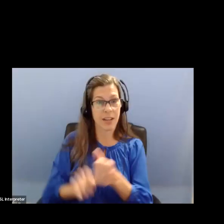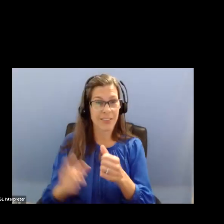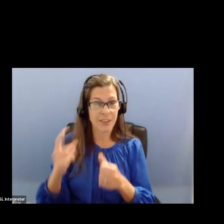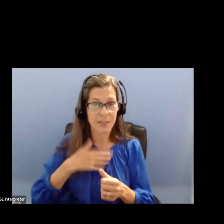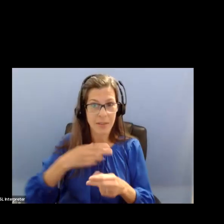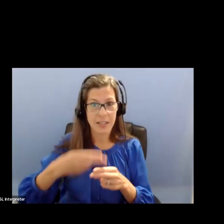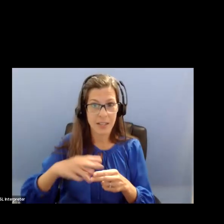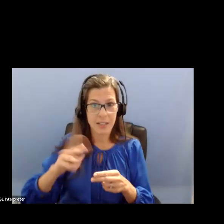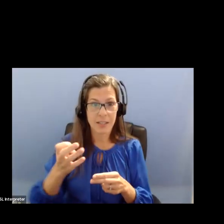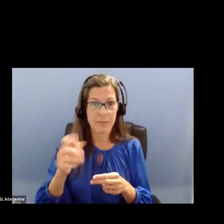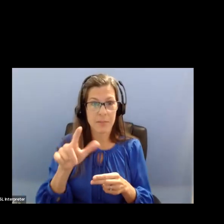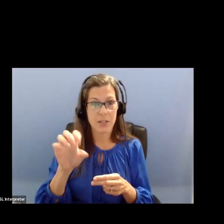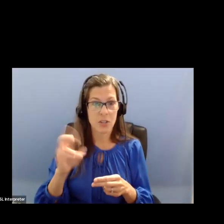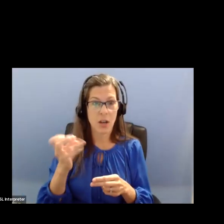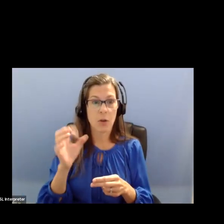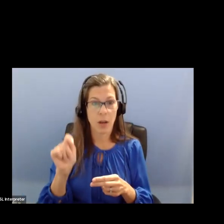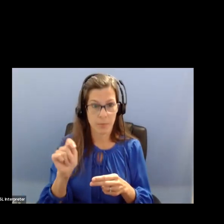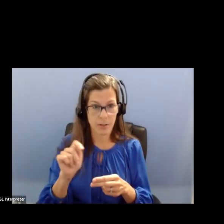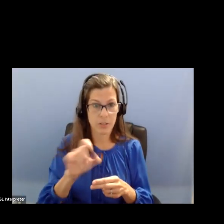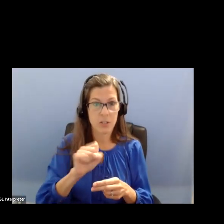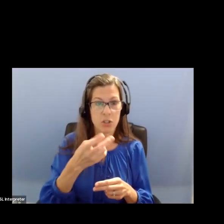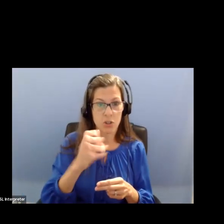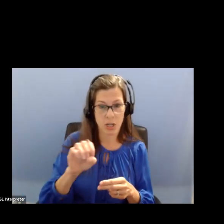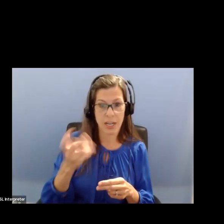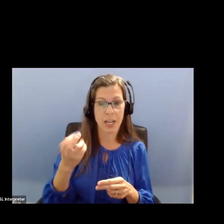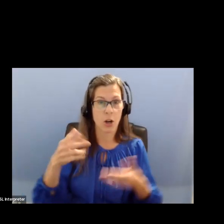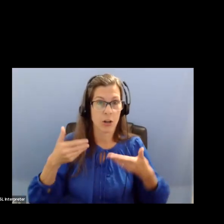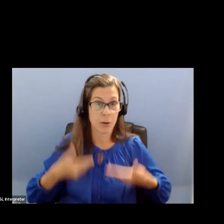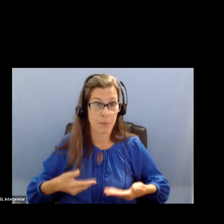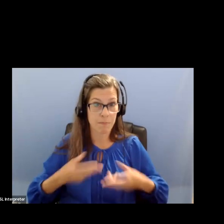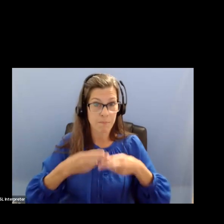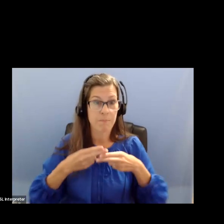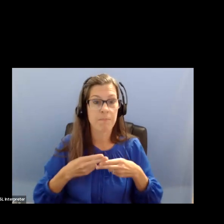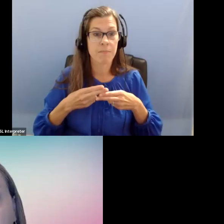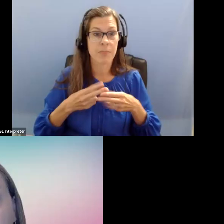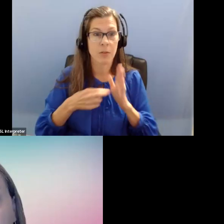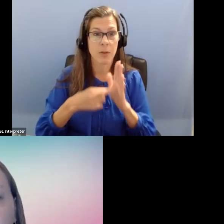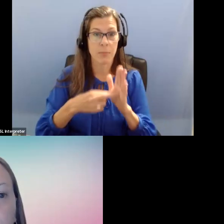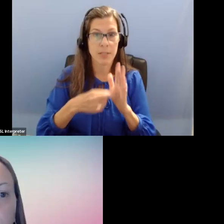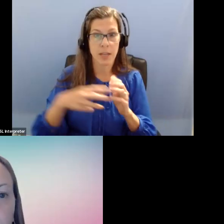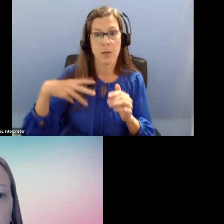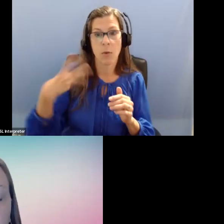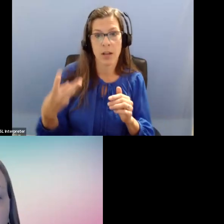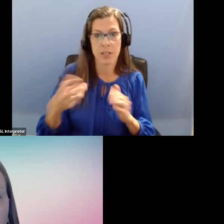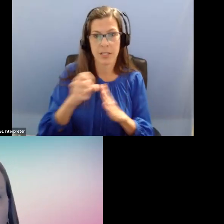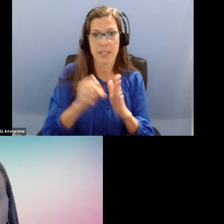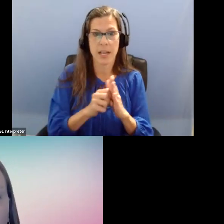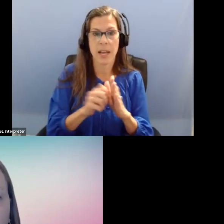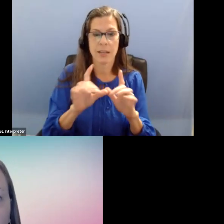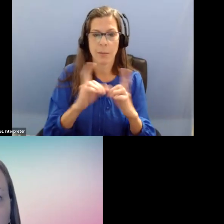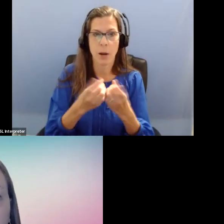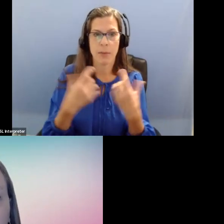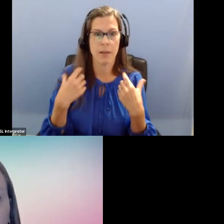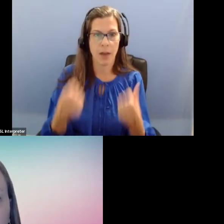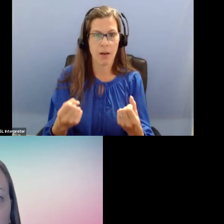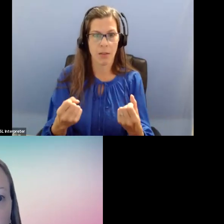name is Michelle Roberts. I use she, her pronouns, and I represent the Washington State Department of Health on this committee.